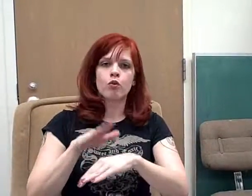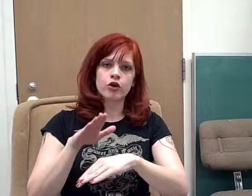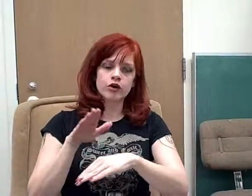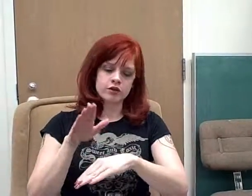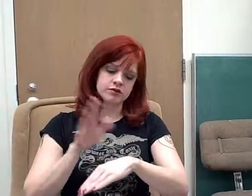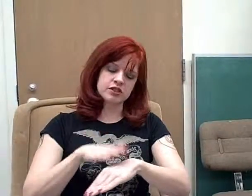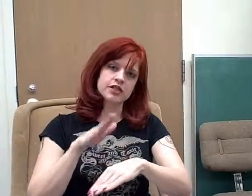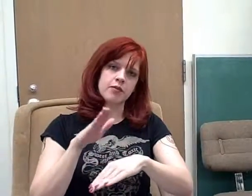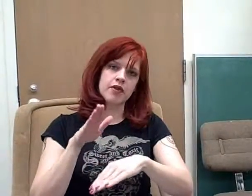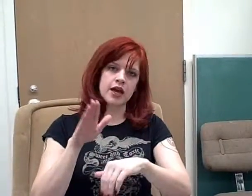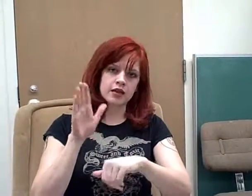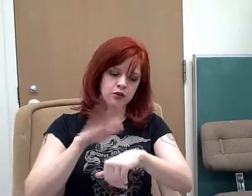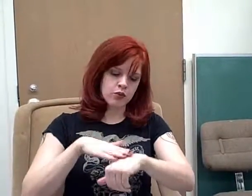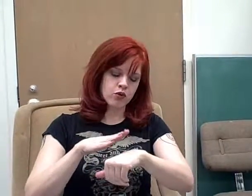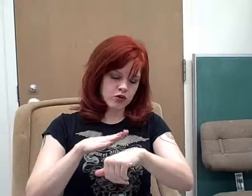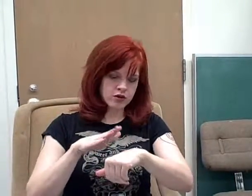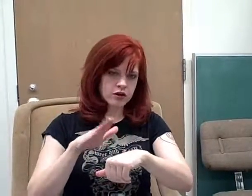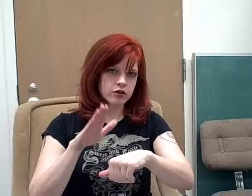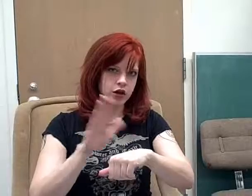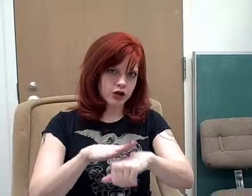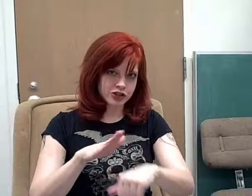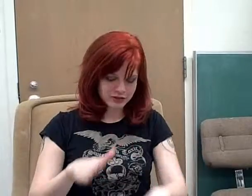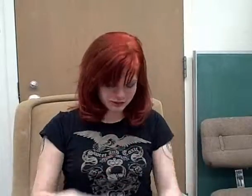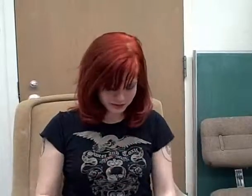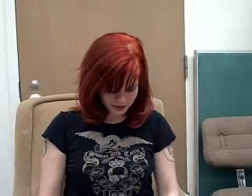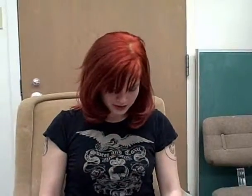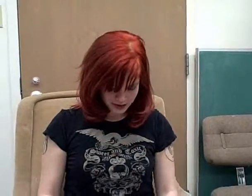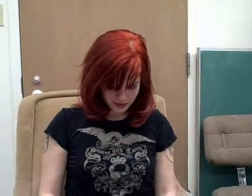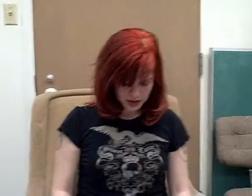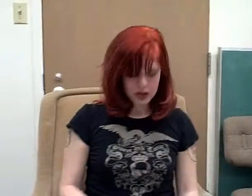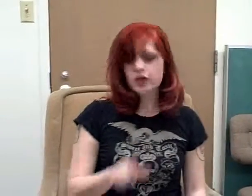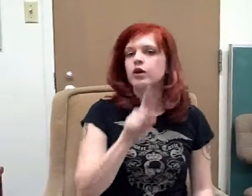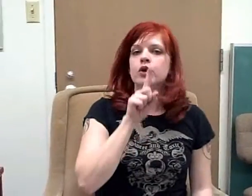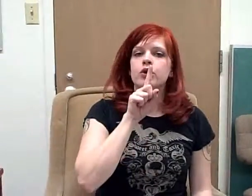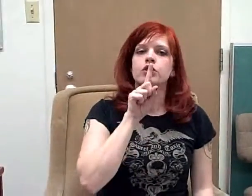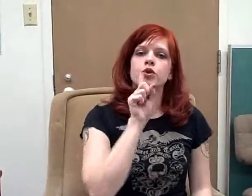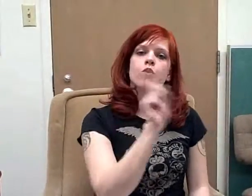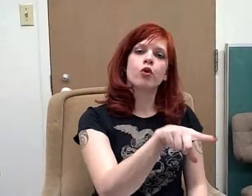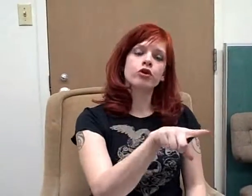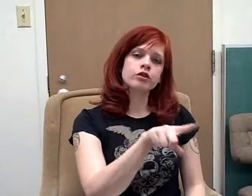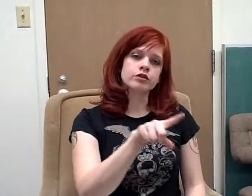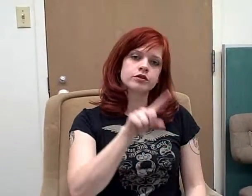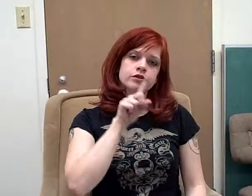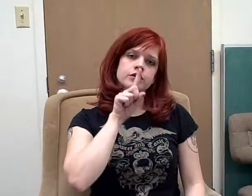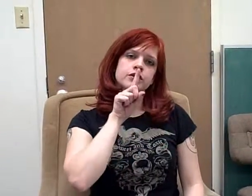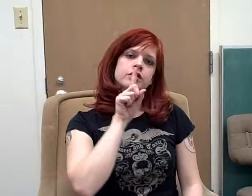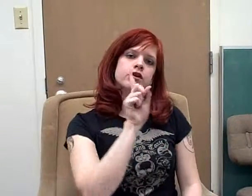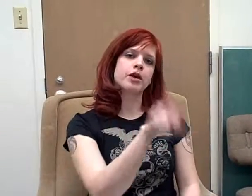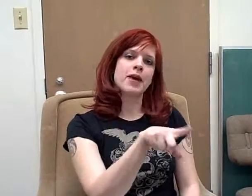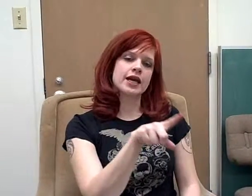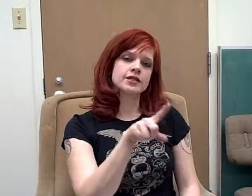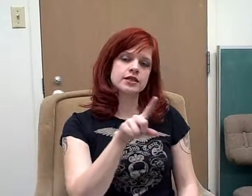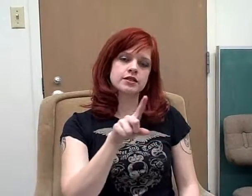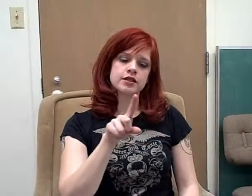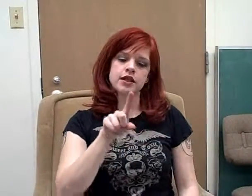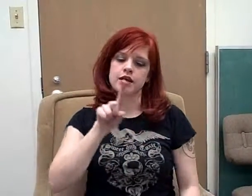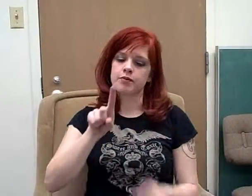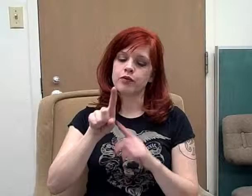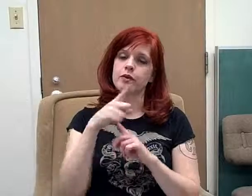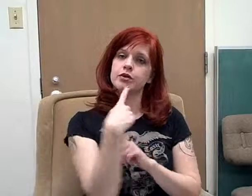Warn, so slap on the hand, warn, caution. To order, or command. Remember,